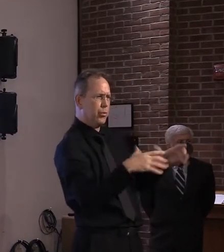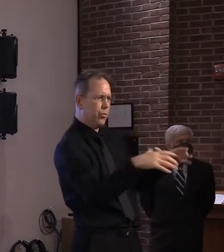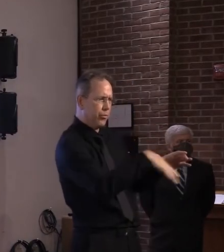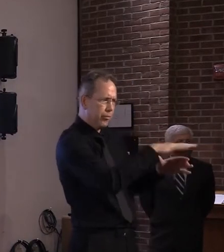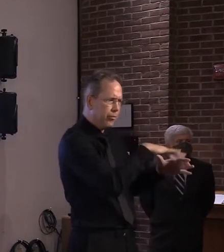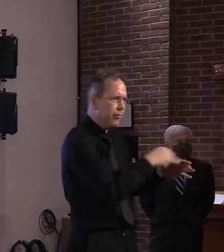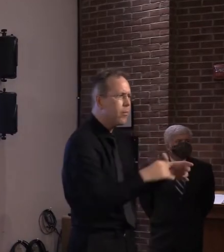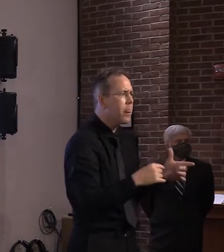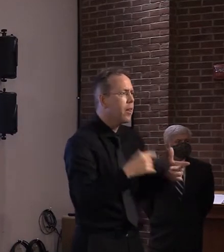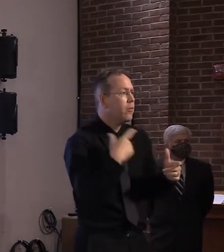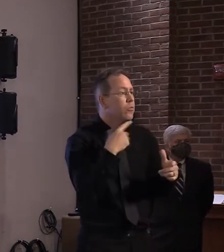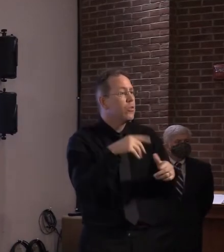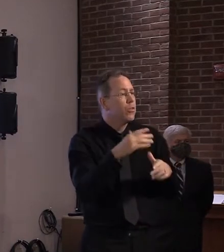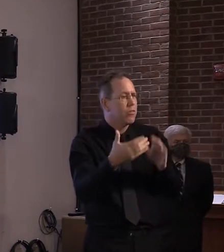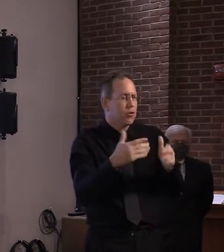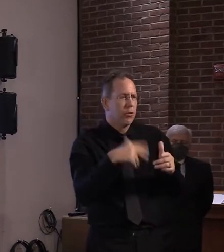Vermont.